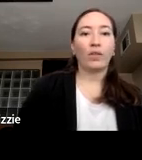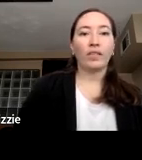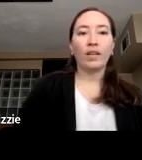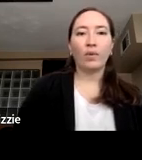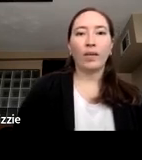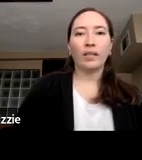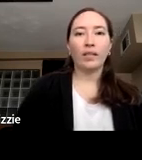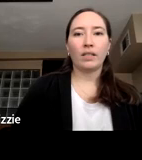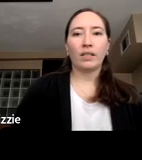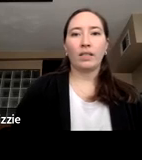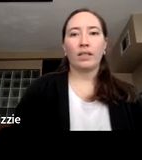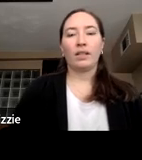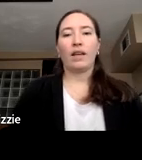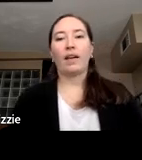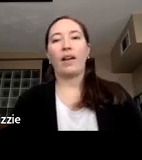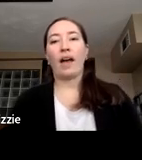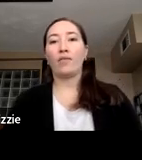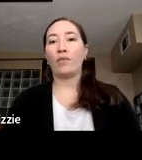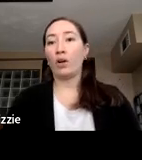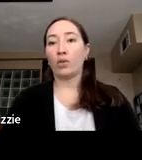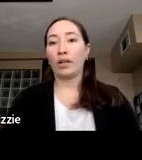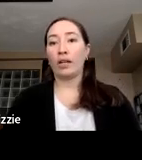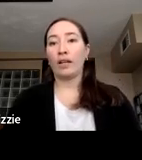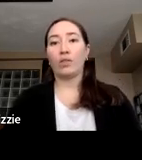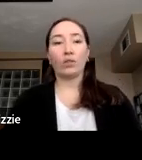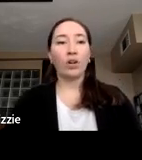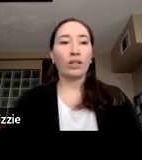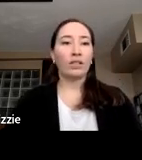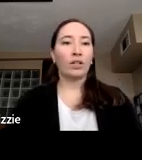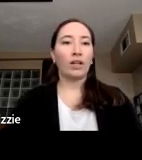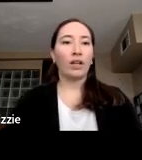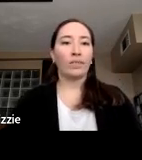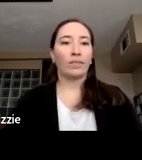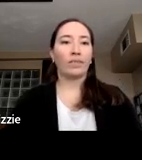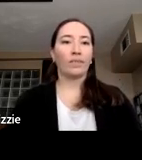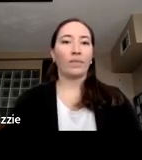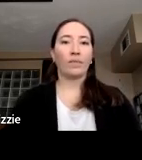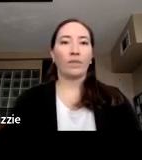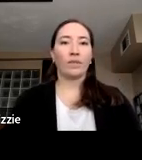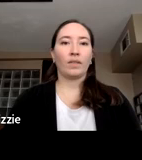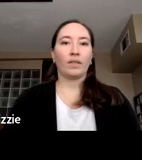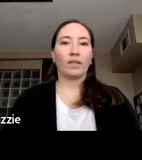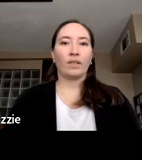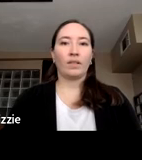So for the scale points, I could have agree or strongly disagree.